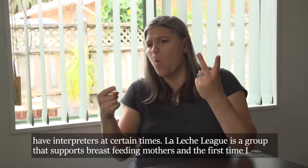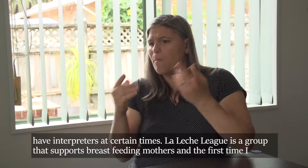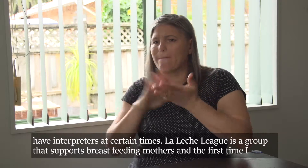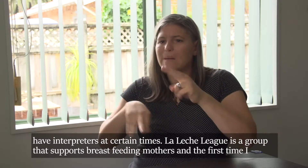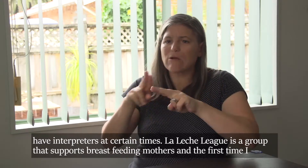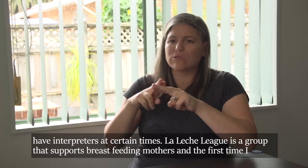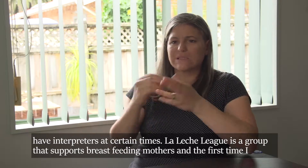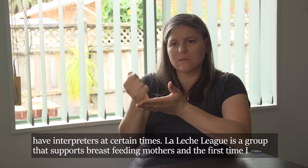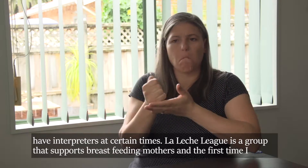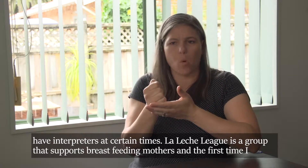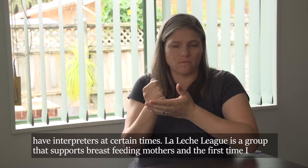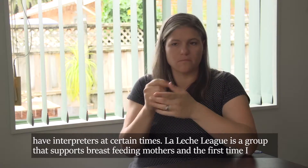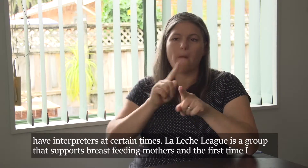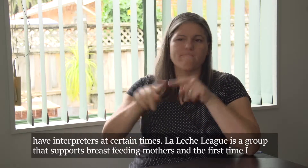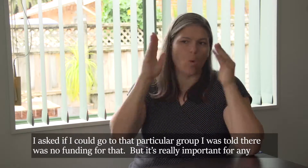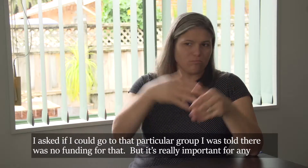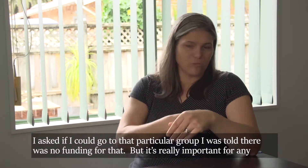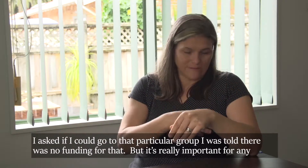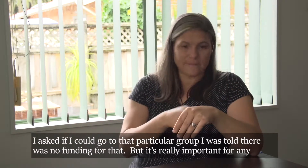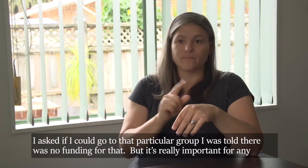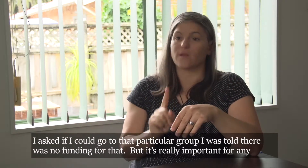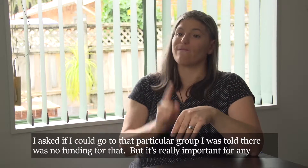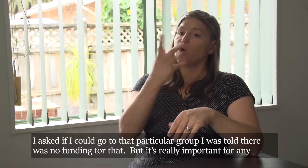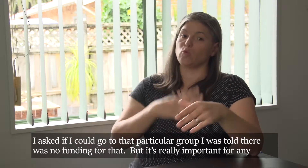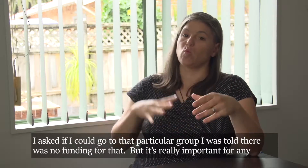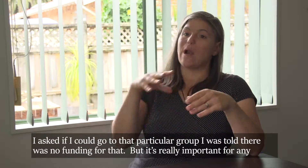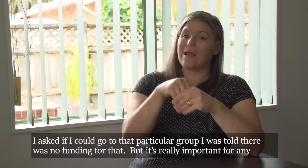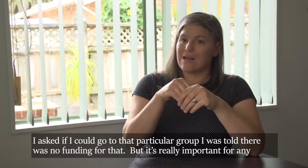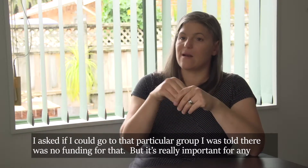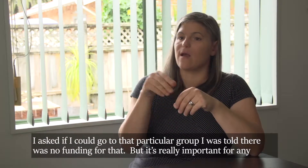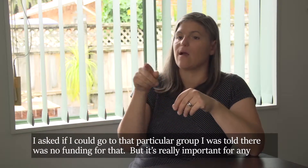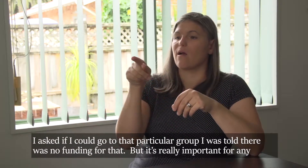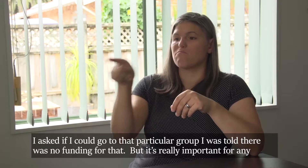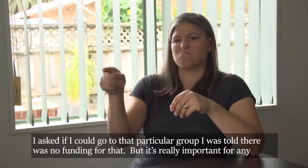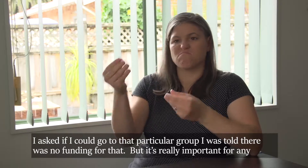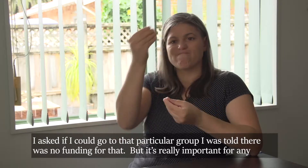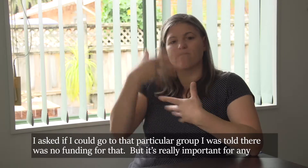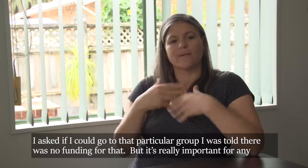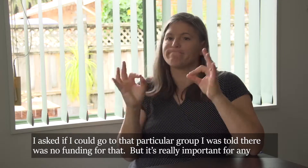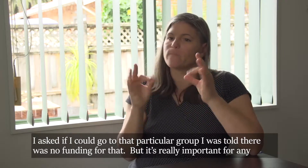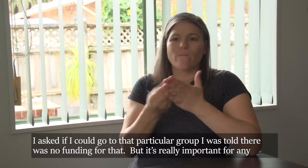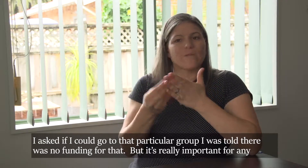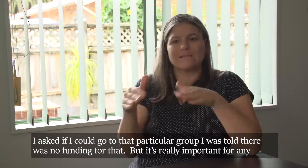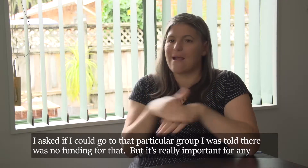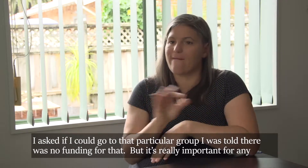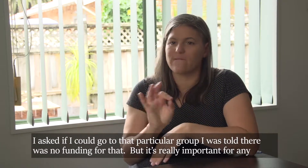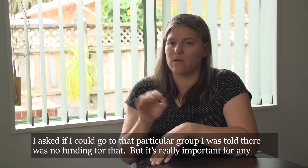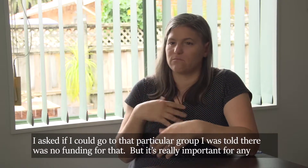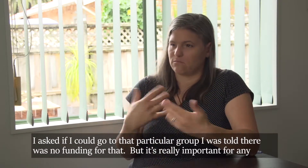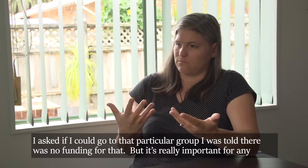and the first time I asked if I could go to that particular group, I was told there was no funding for that. But